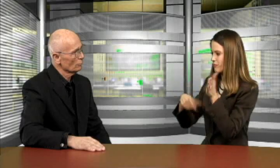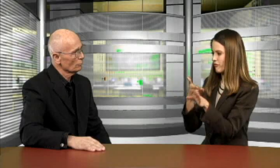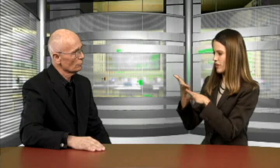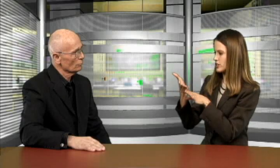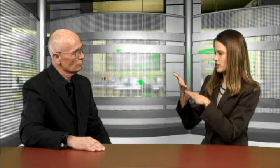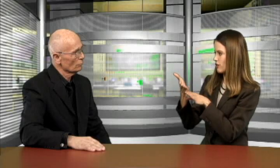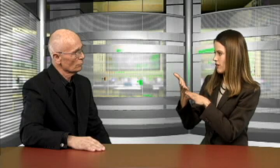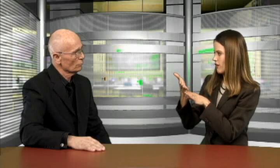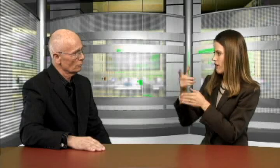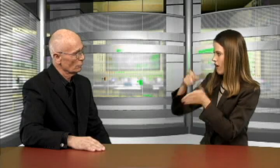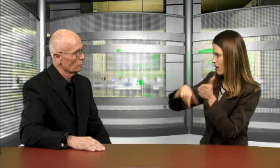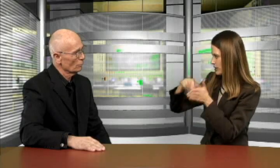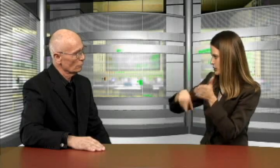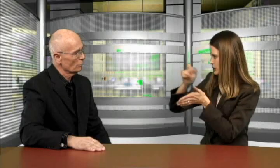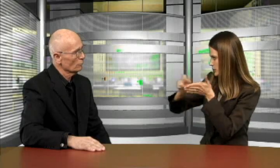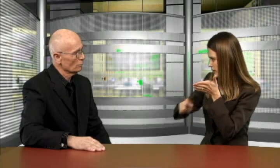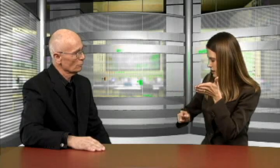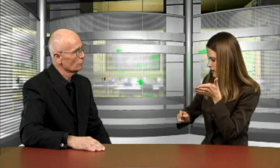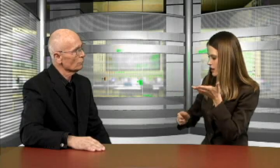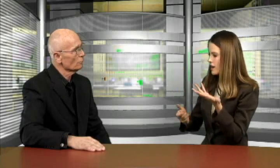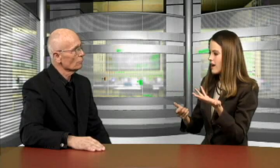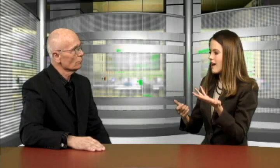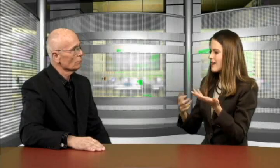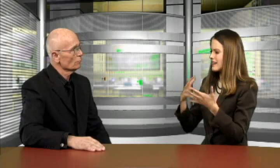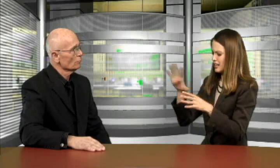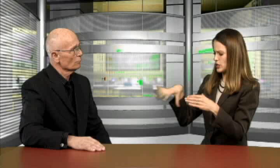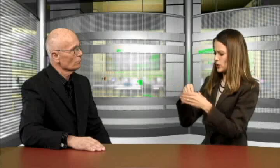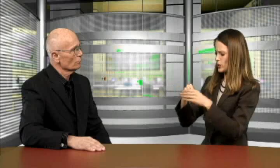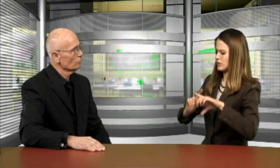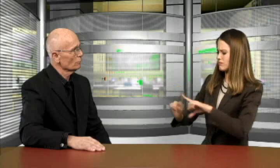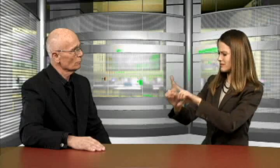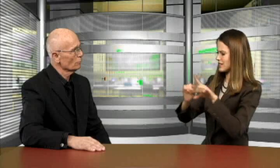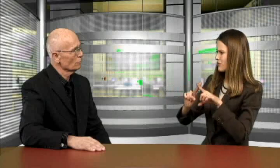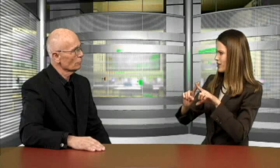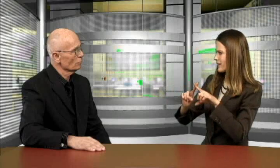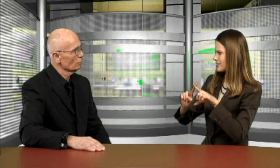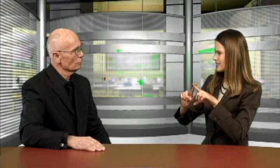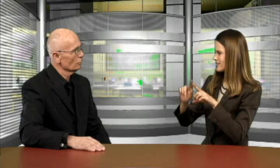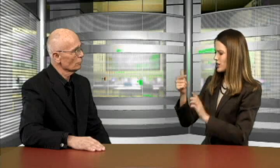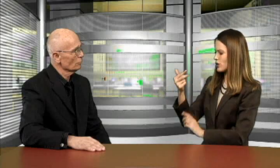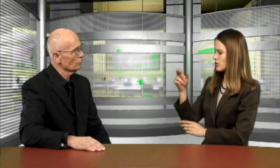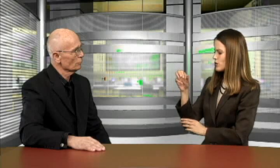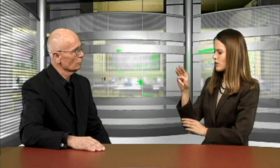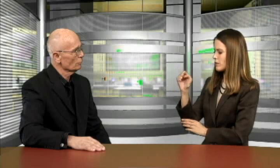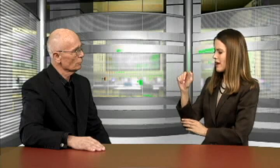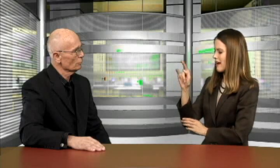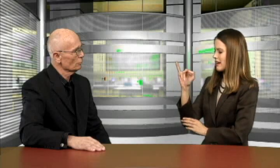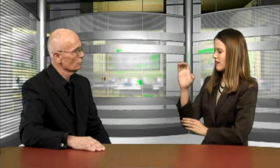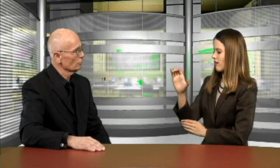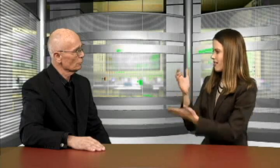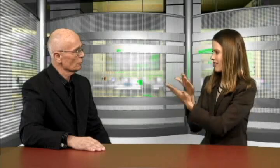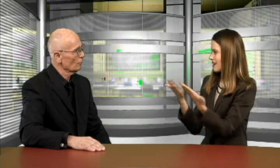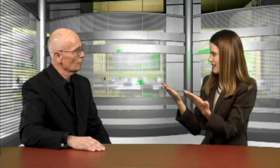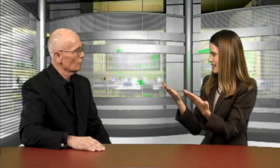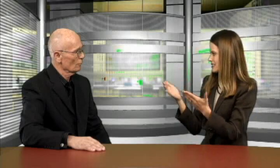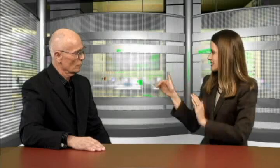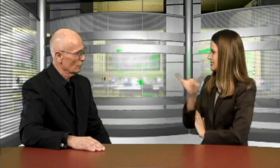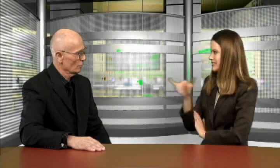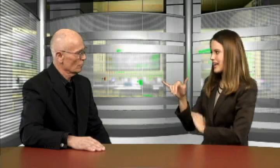has many studies that have been done and articles that have been printed and written, including all of the different grammatical things